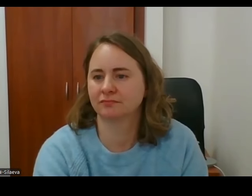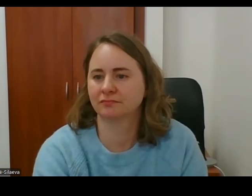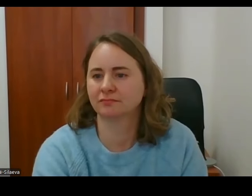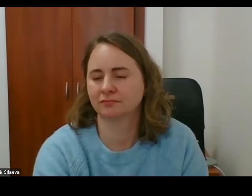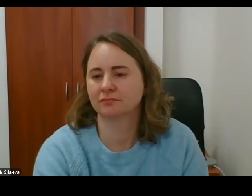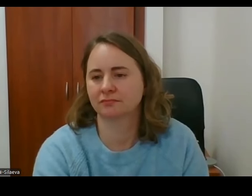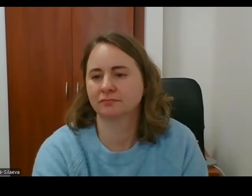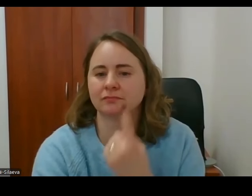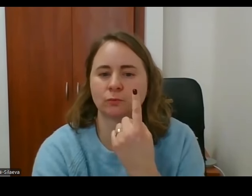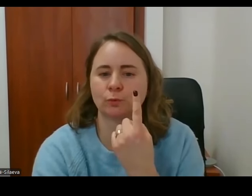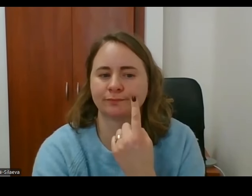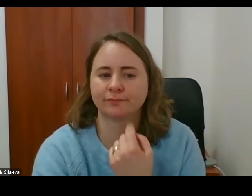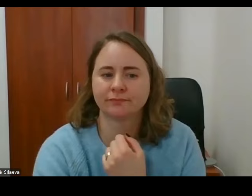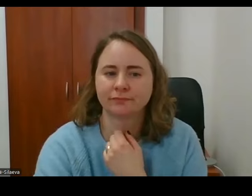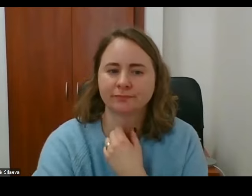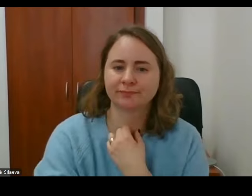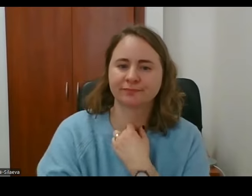delays.